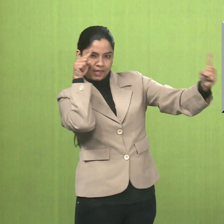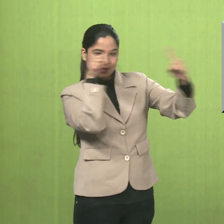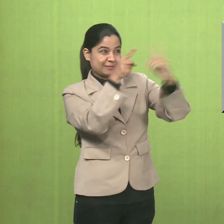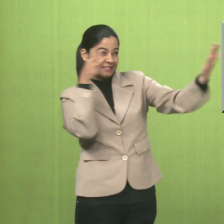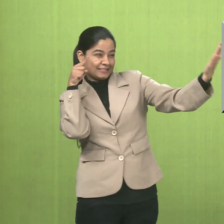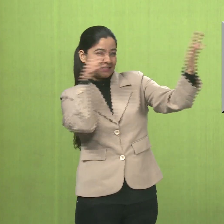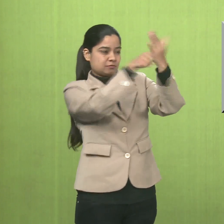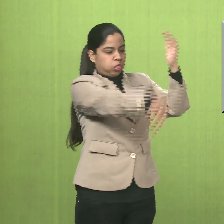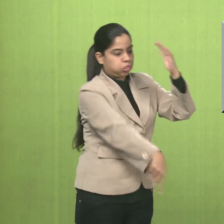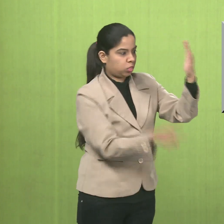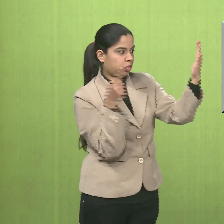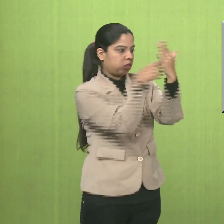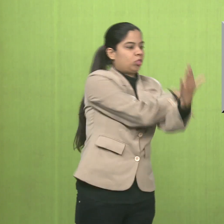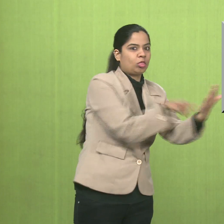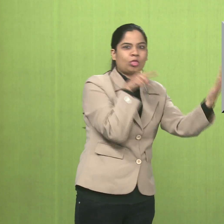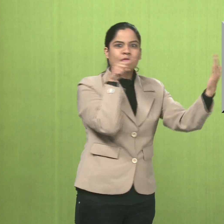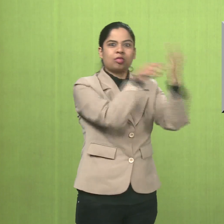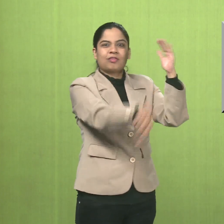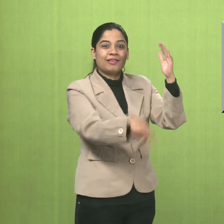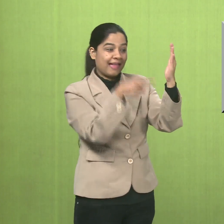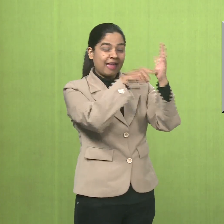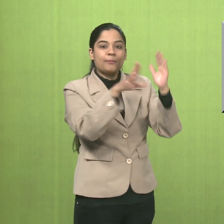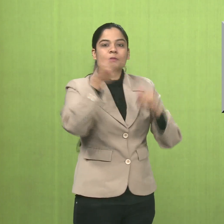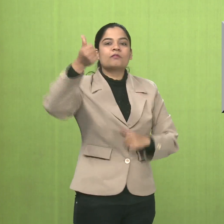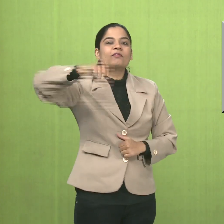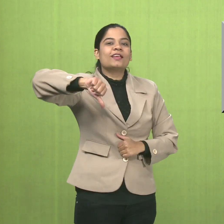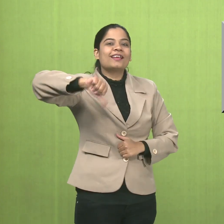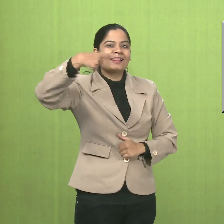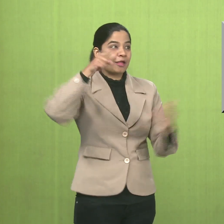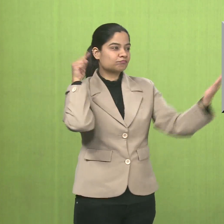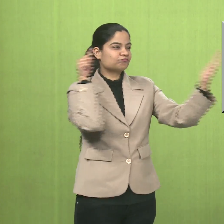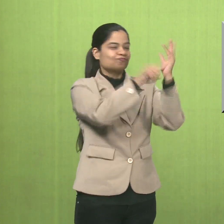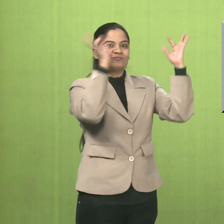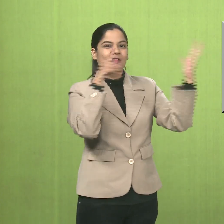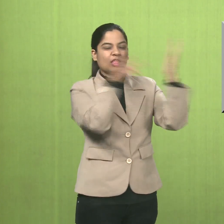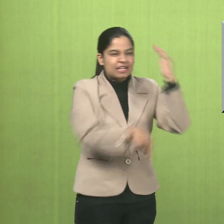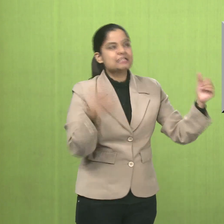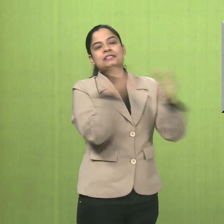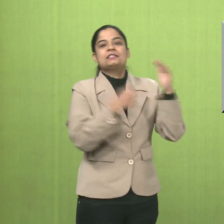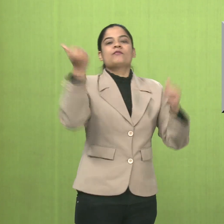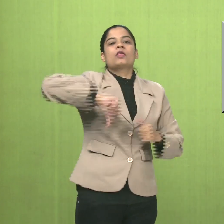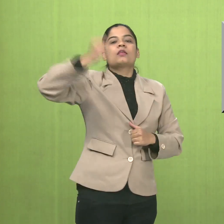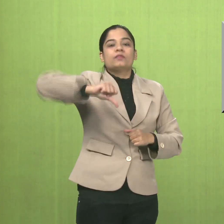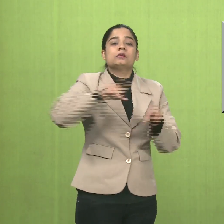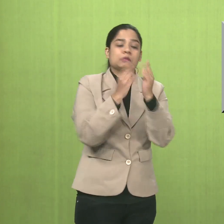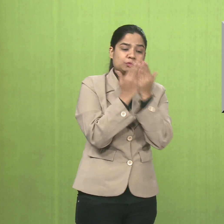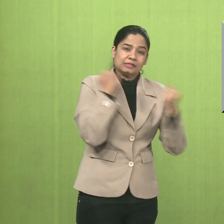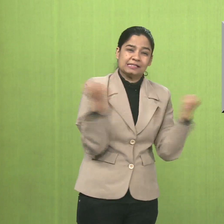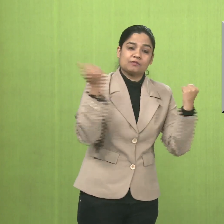As you can see that the person is not able to aim his target. He's missing out on target and he's